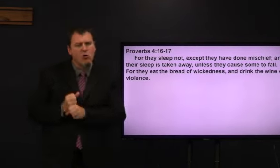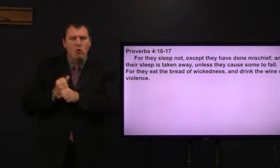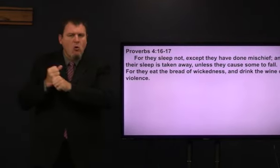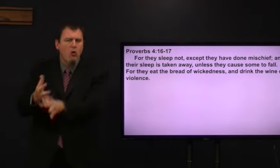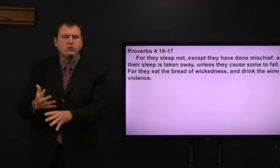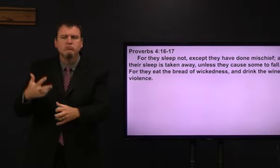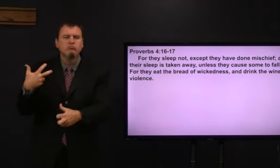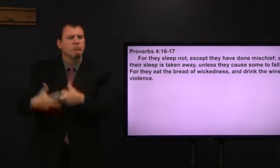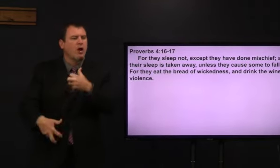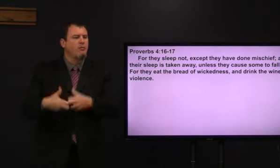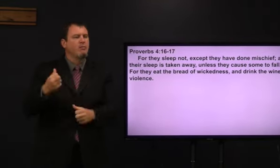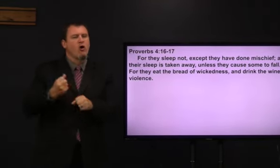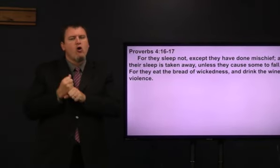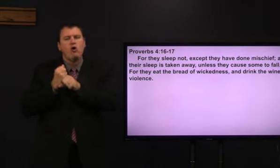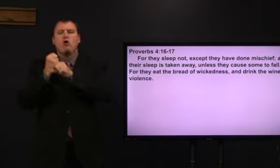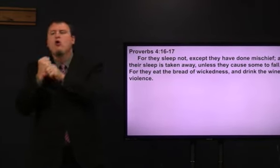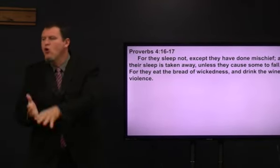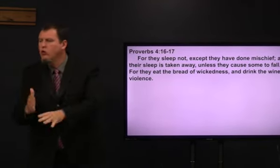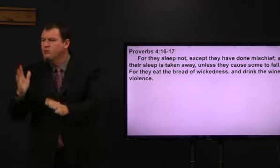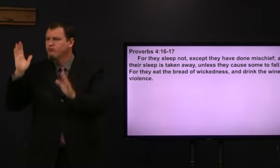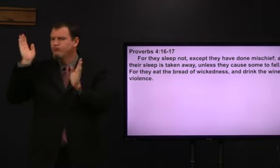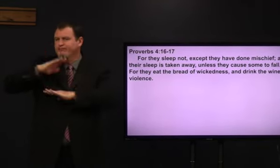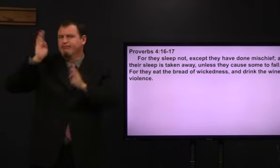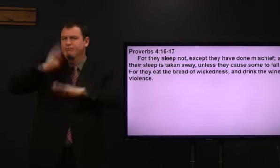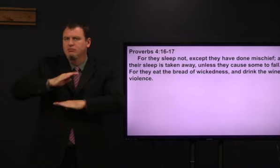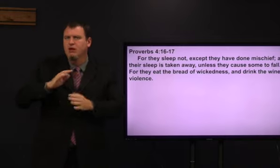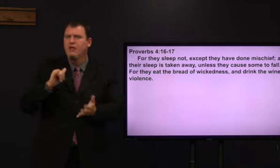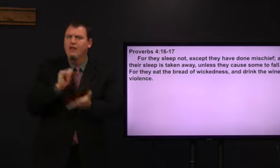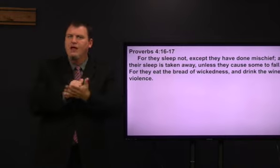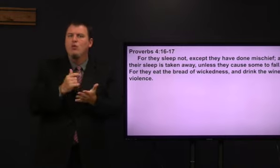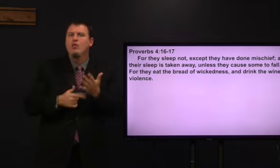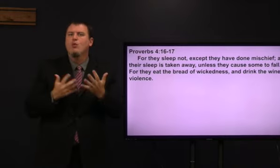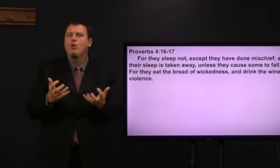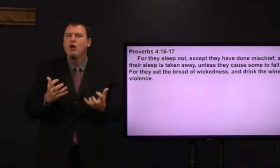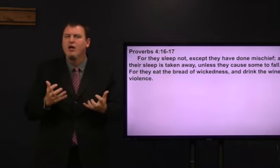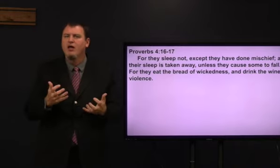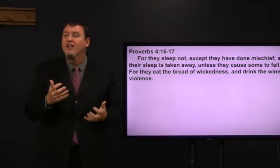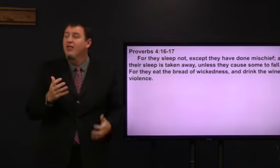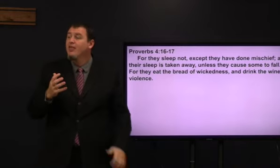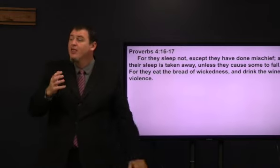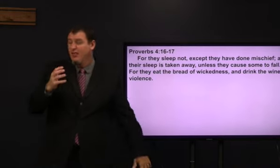mischief. You have to cause some kind of problem.